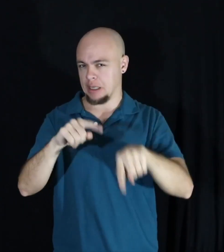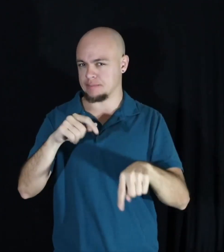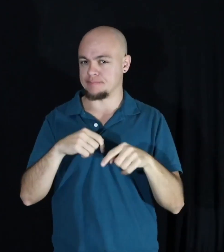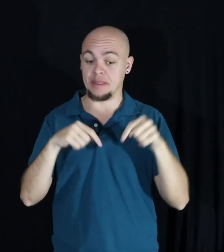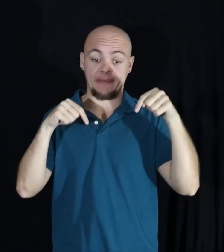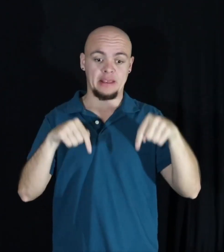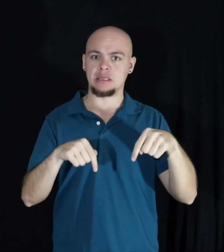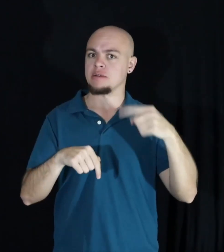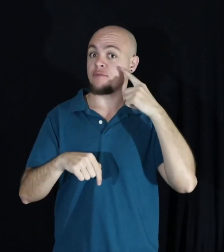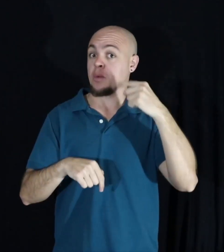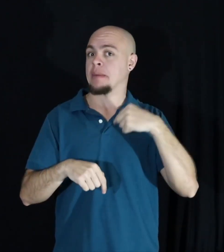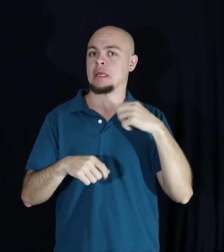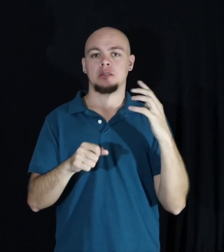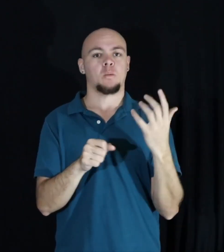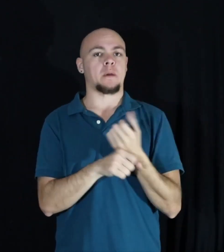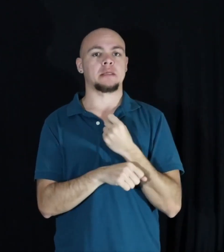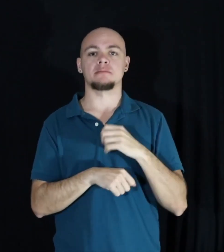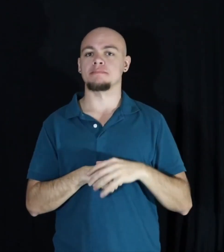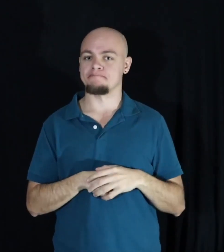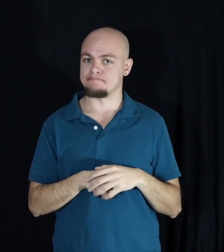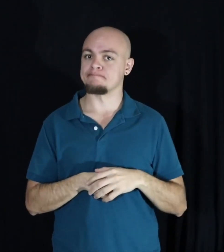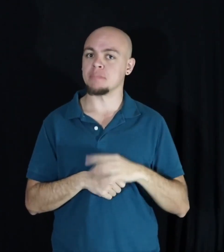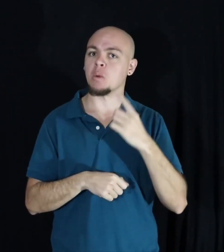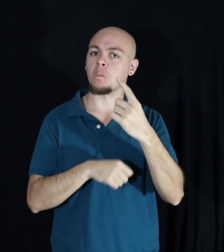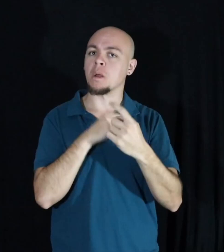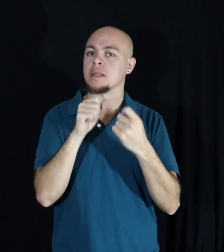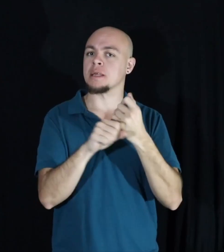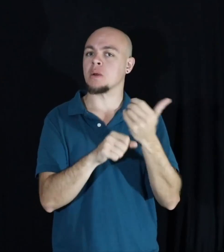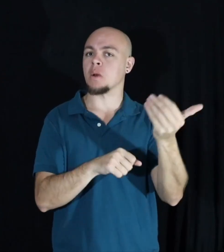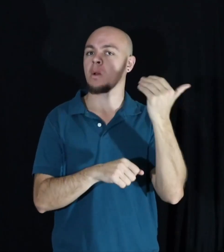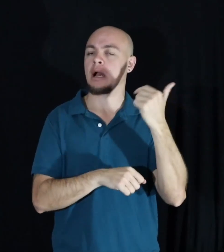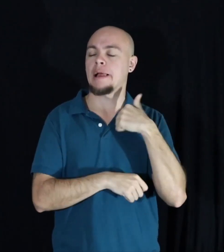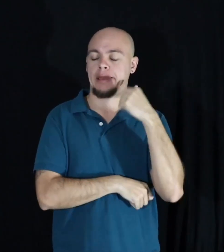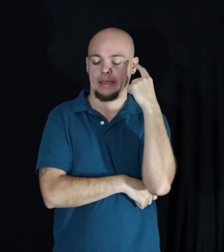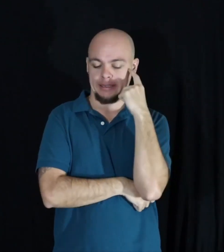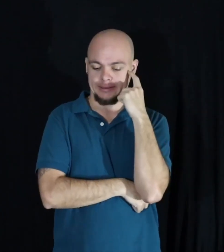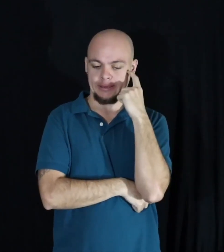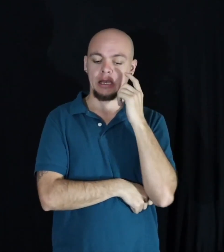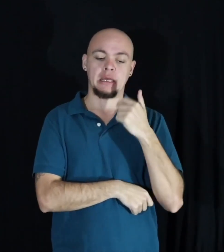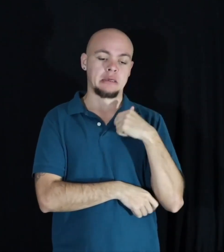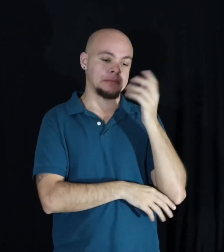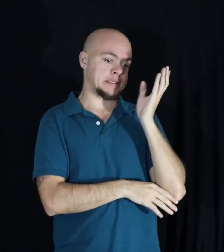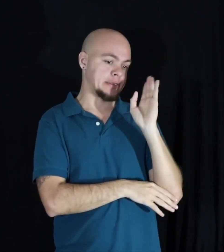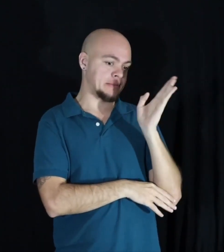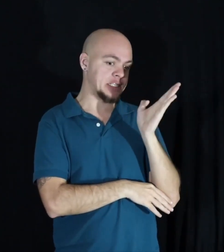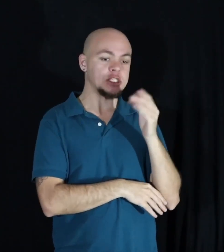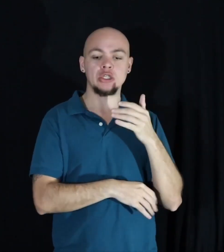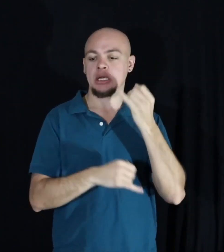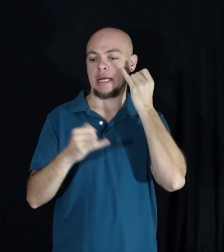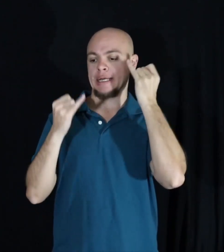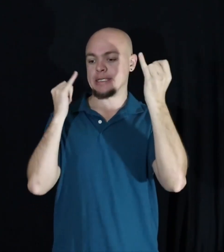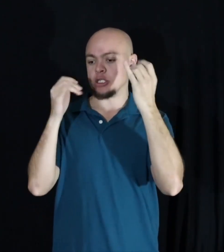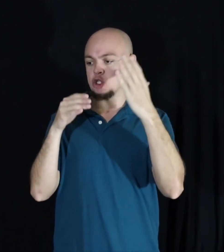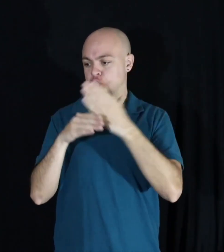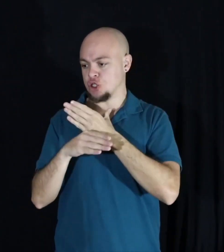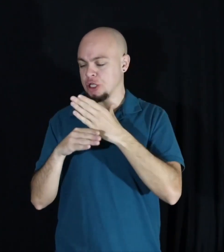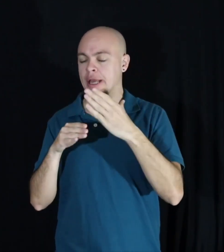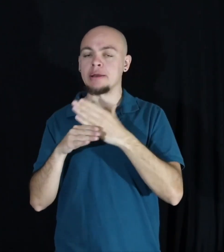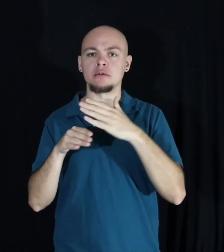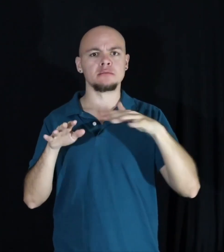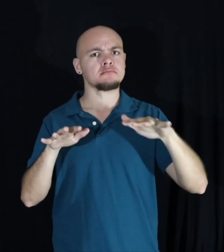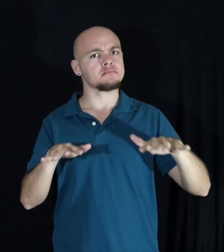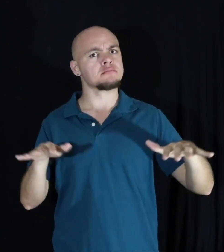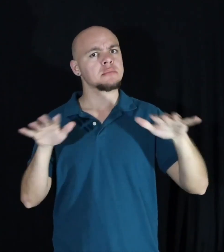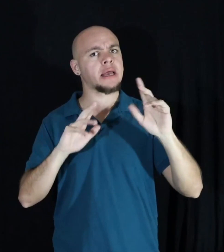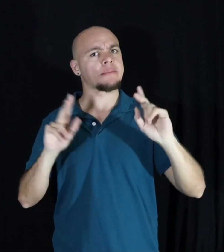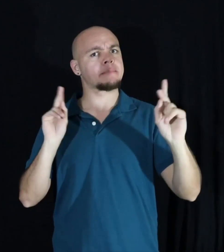me. About a year ago, I thought, I'm doing a lot of speaking, I'm sharing lots of ideas, especially in a space that